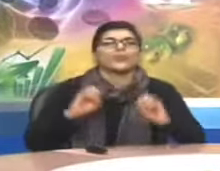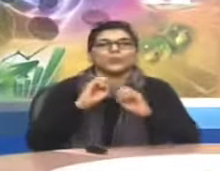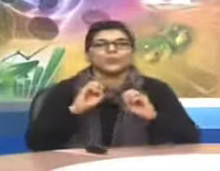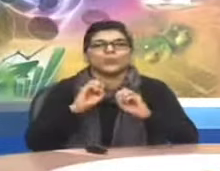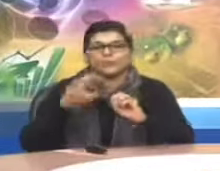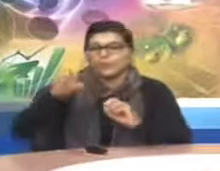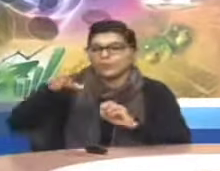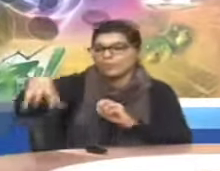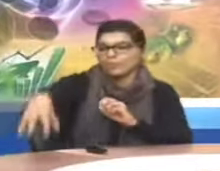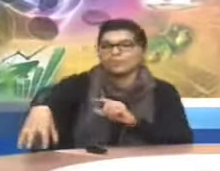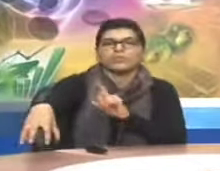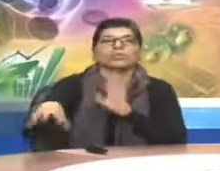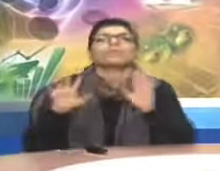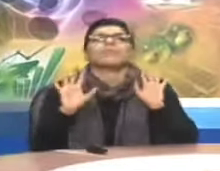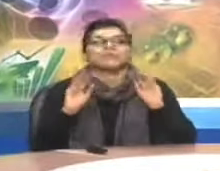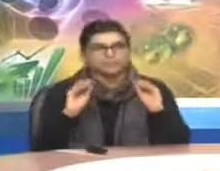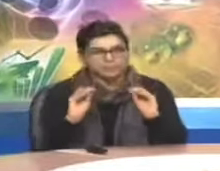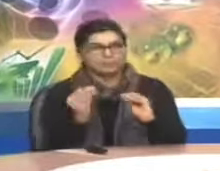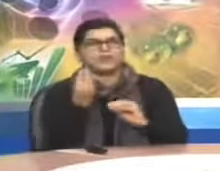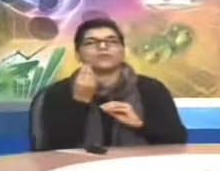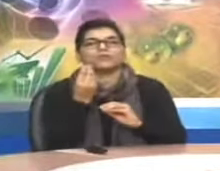To protect our health,